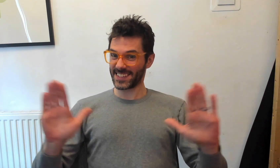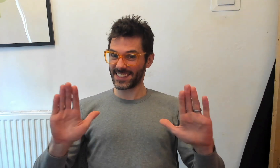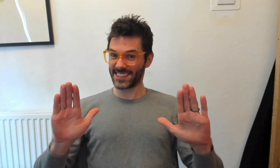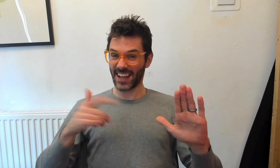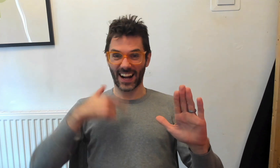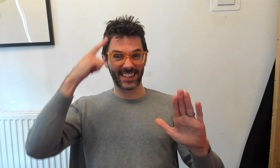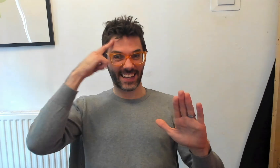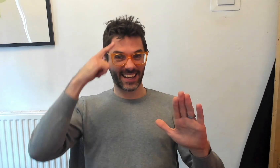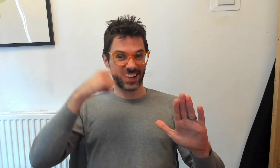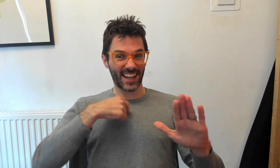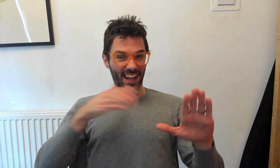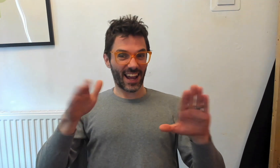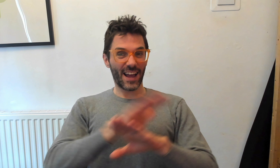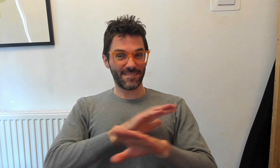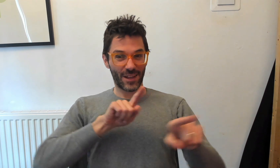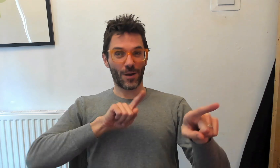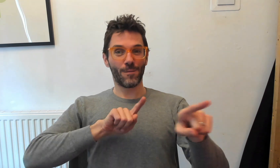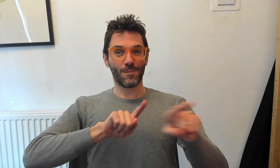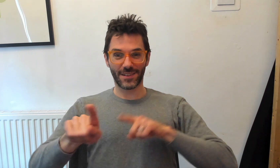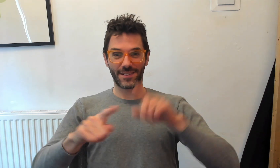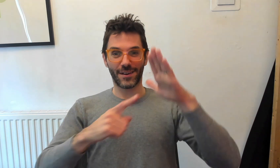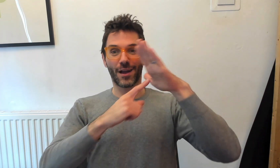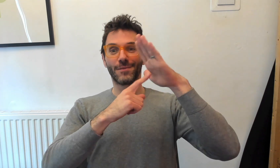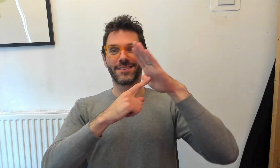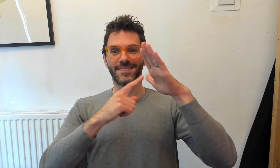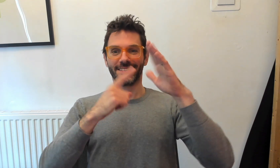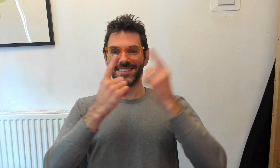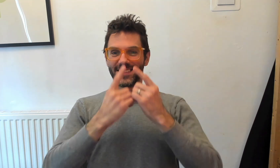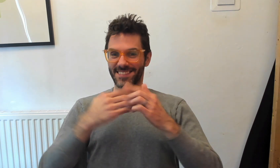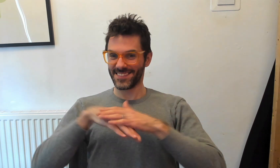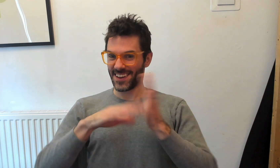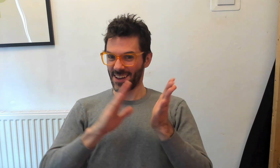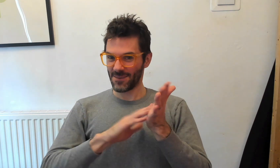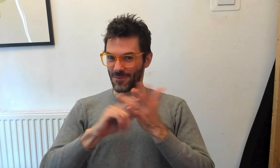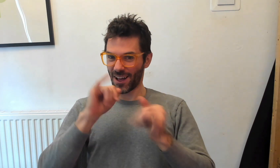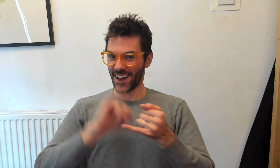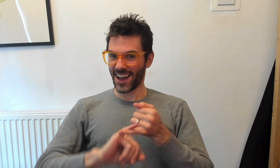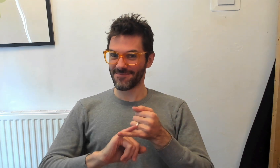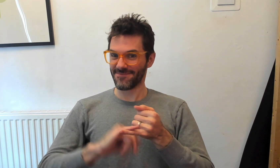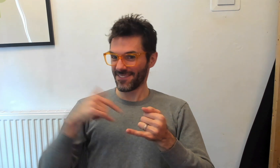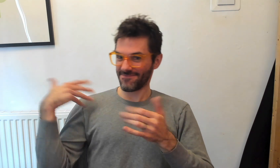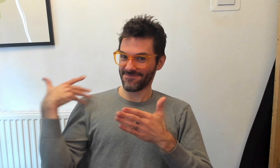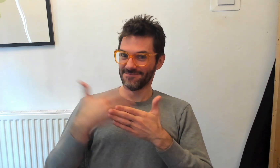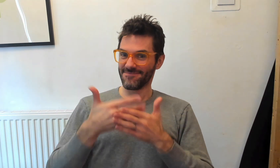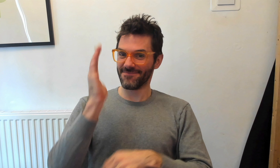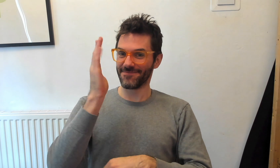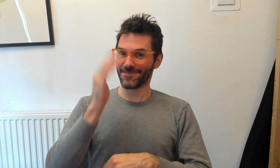So that's it. I think I have covered most of the key points of